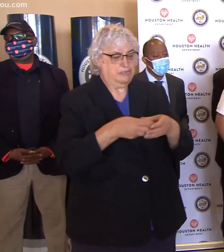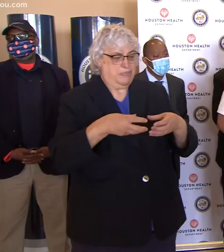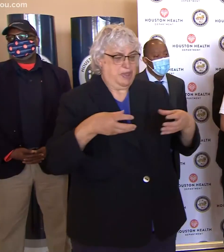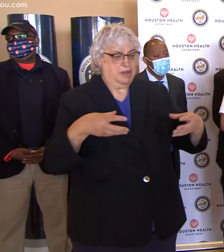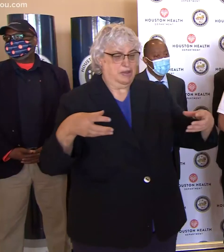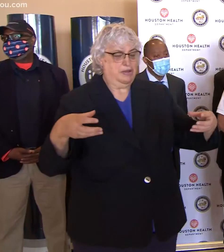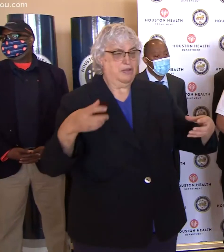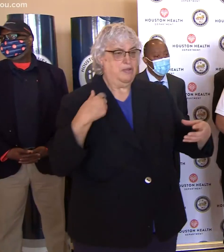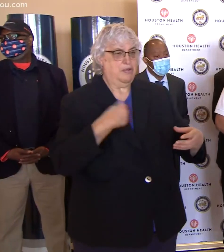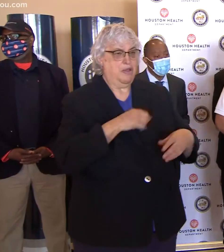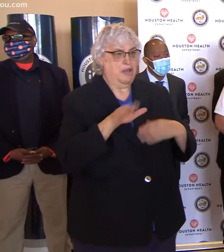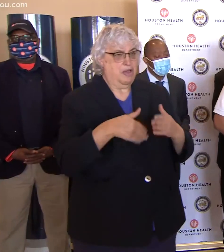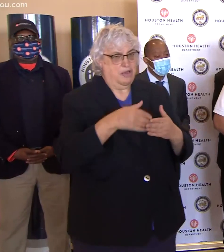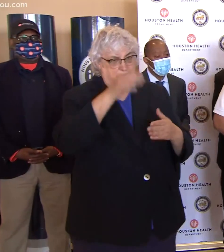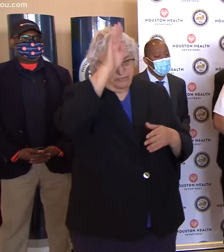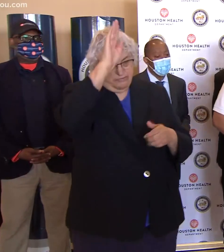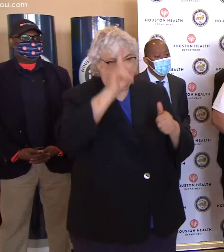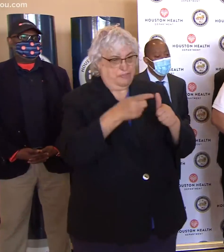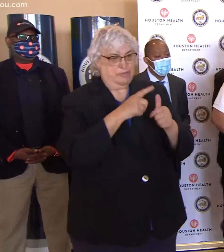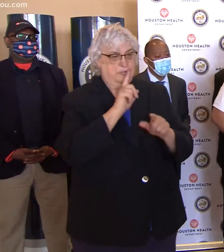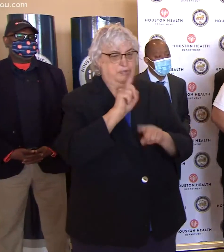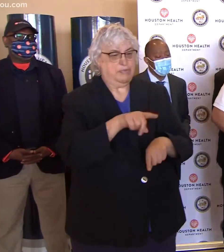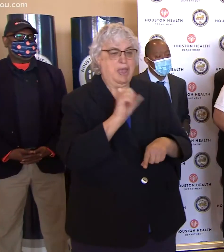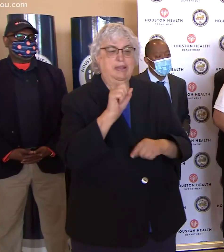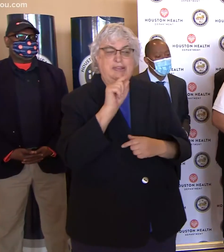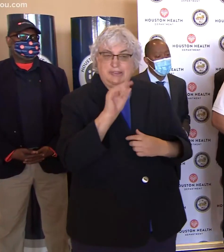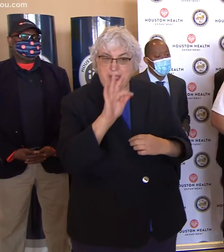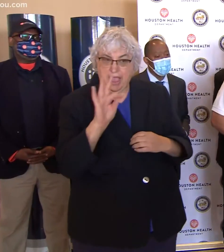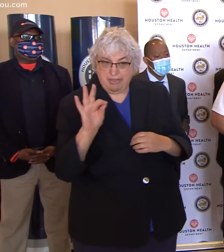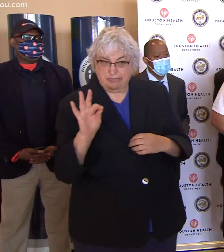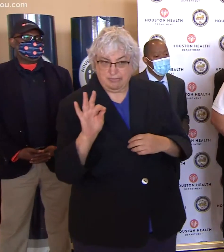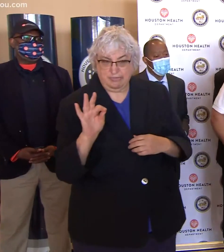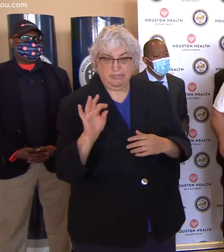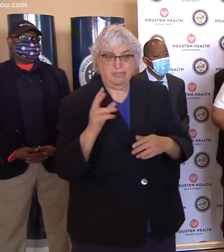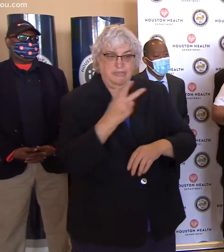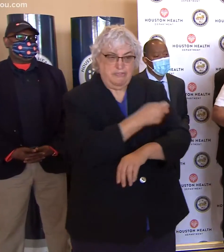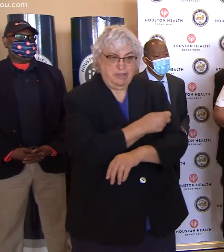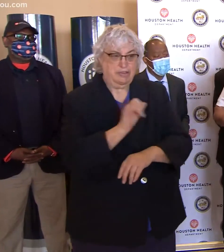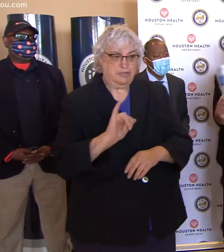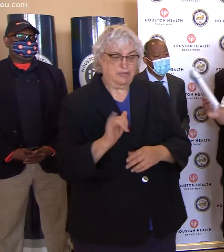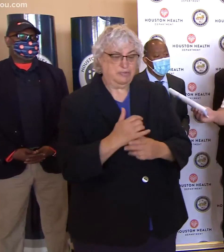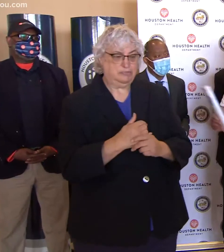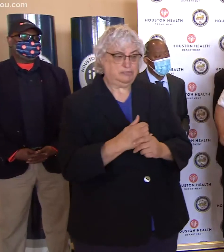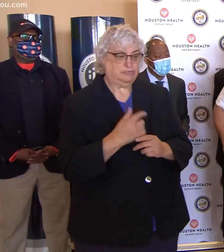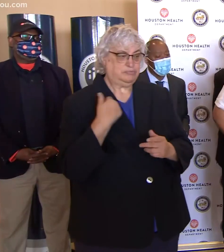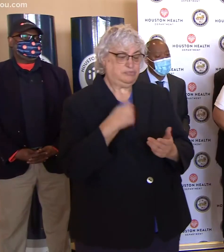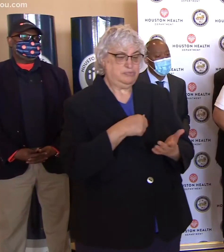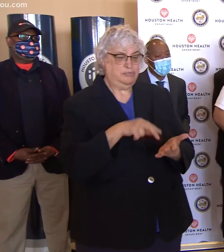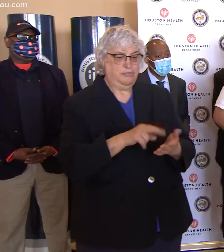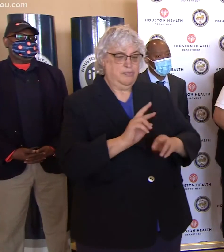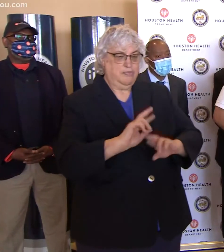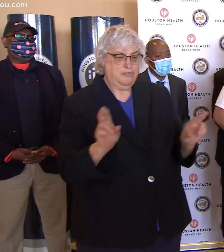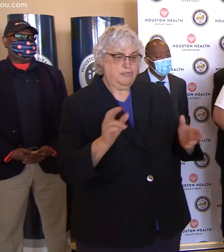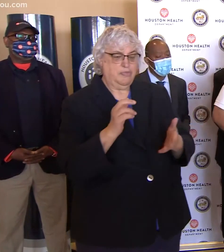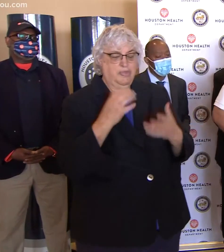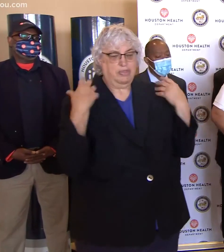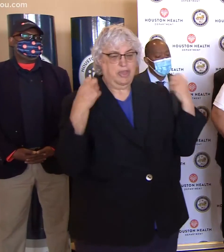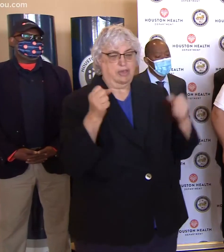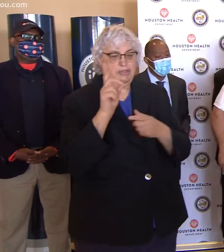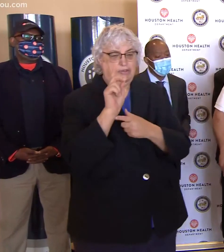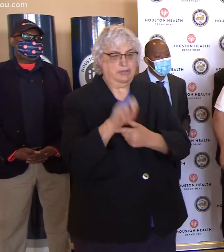going to get all our firefighters and first responders and staff vaccinated as well. And we also stand ready to assist the health